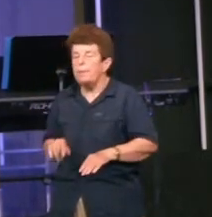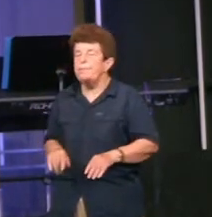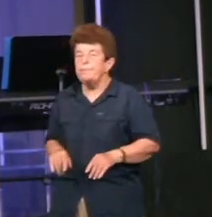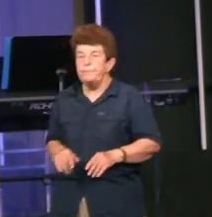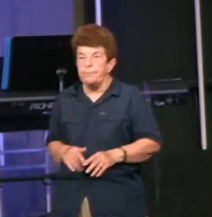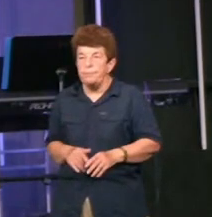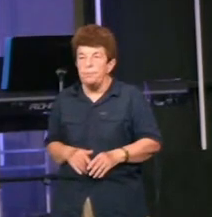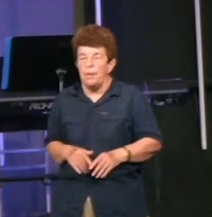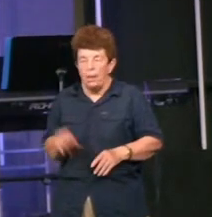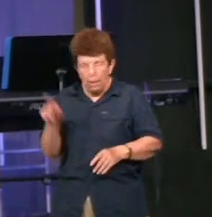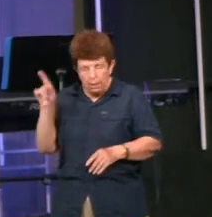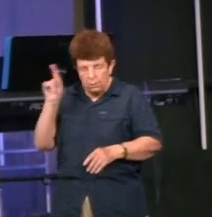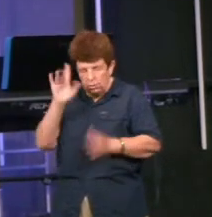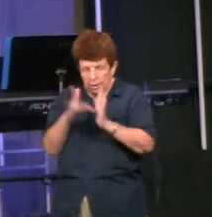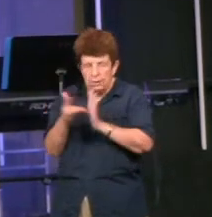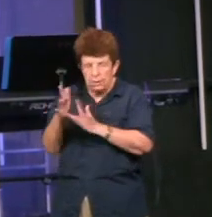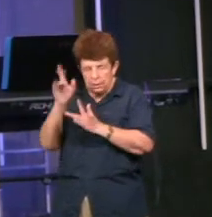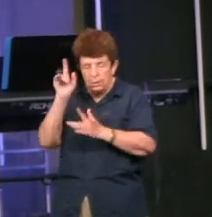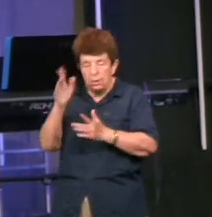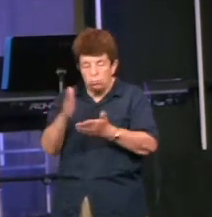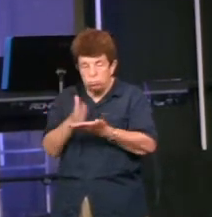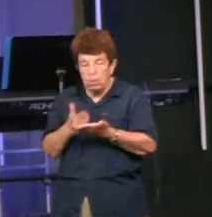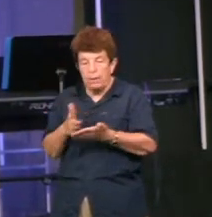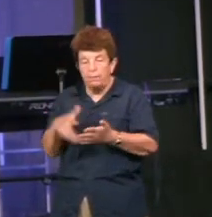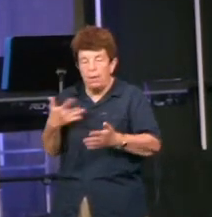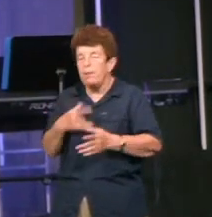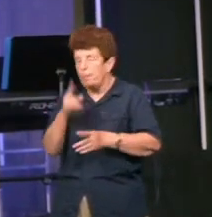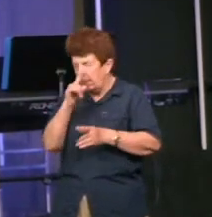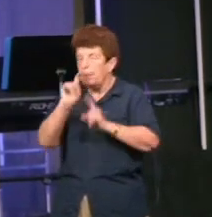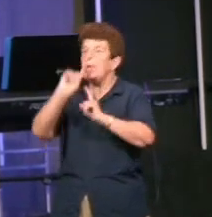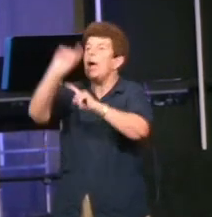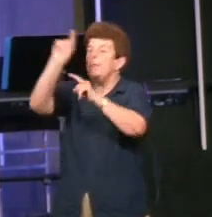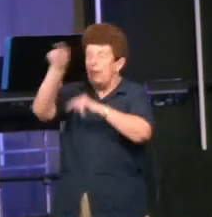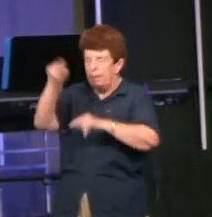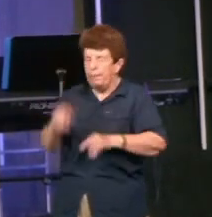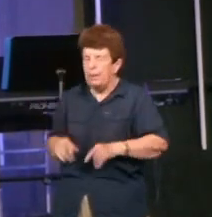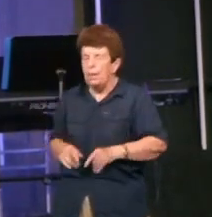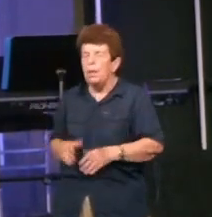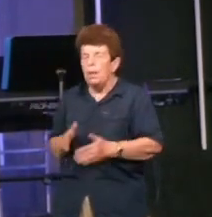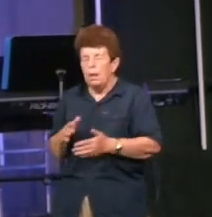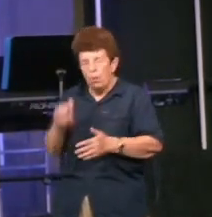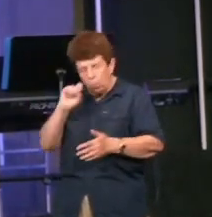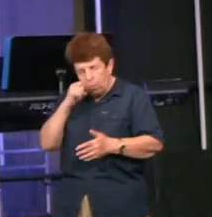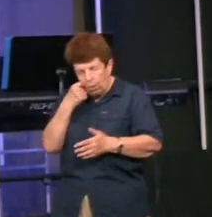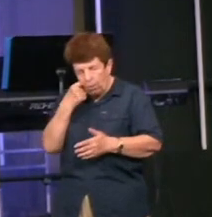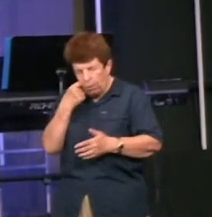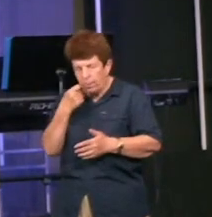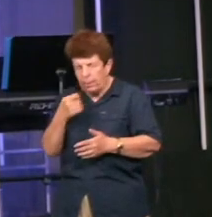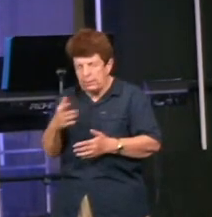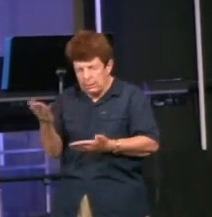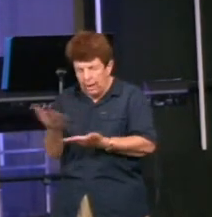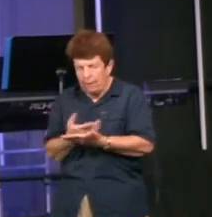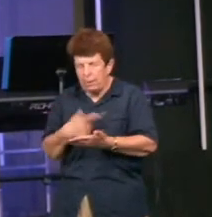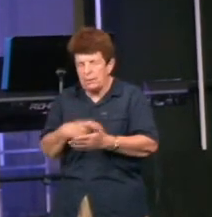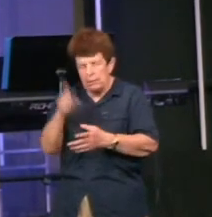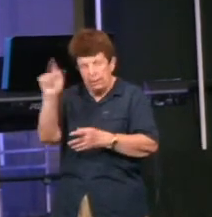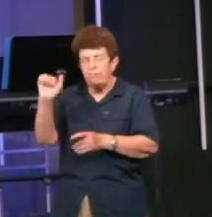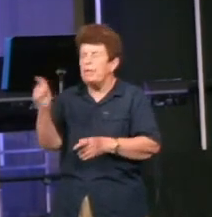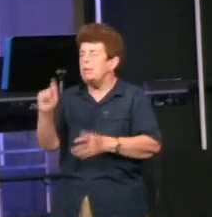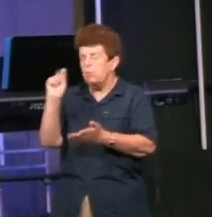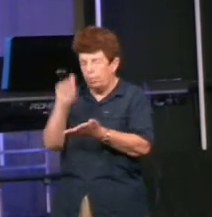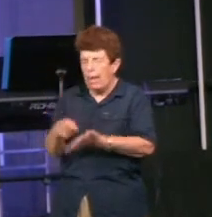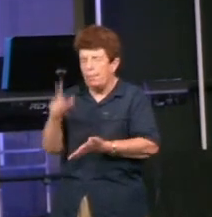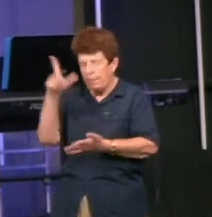And he is the bread of life. All those who come to him and believe in him are saved because he's paid that price, because